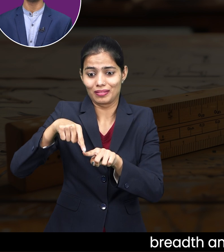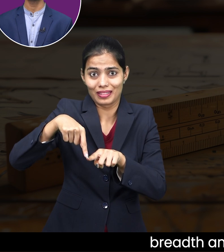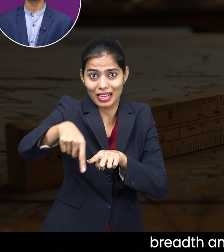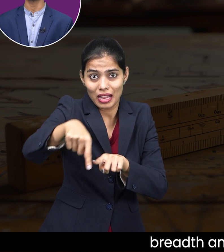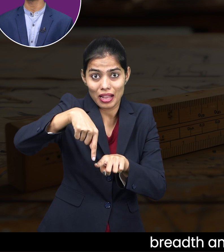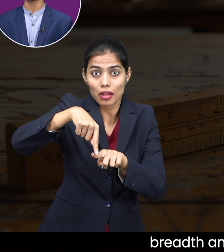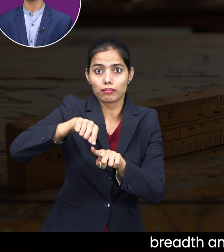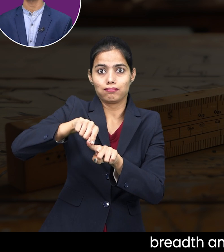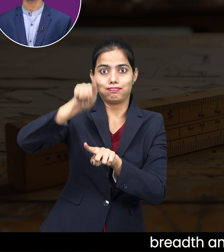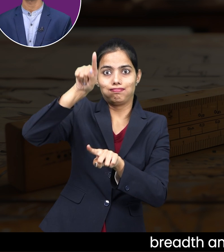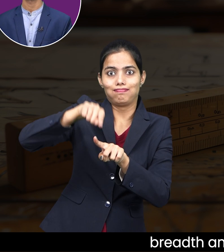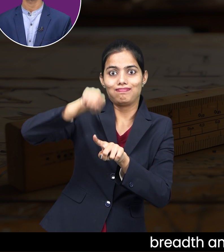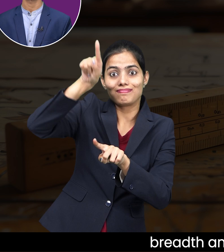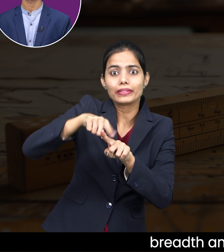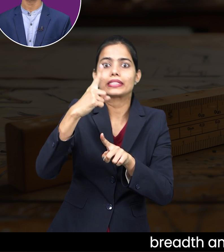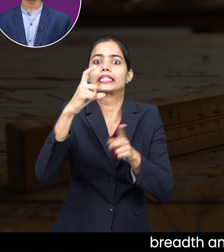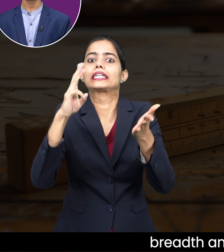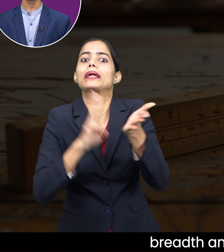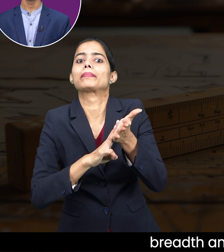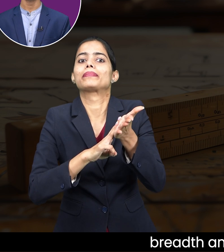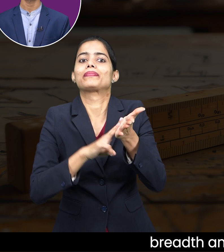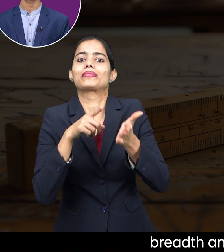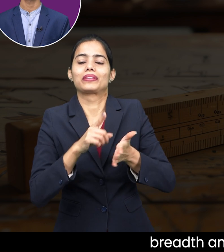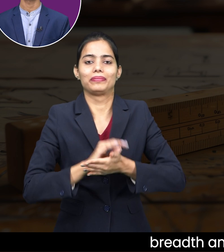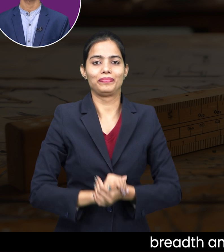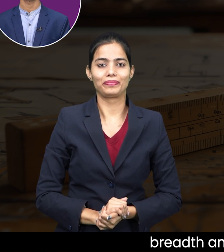height 1 cm each.